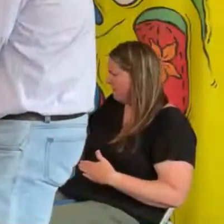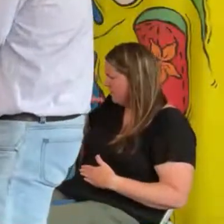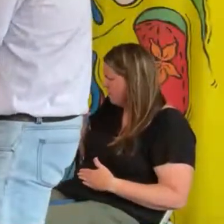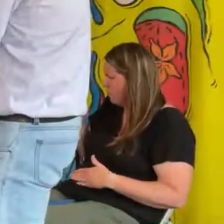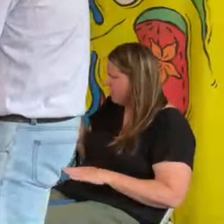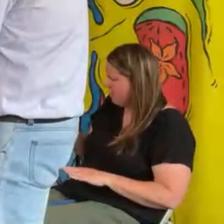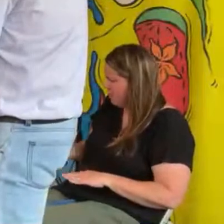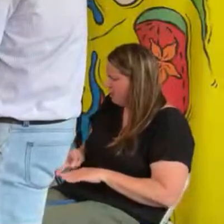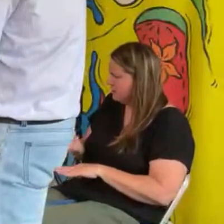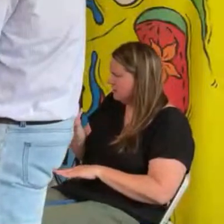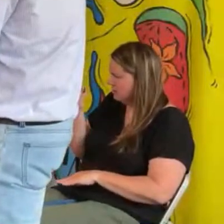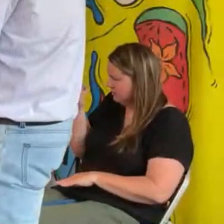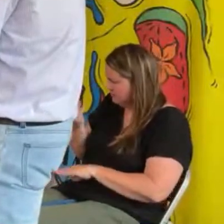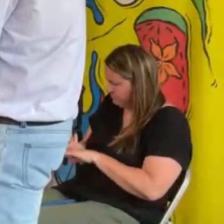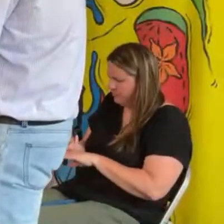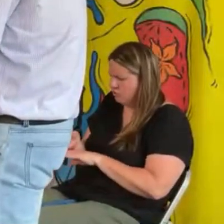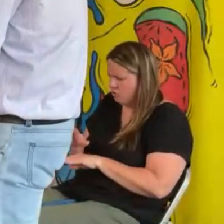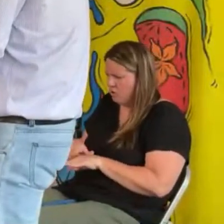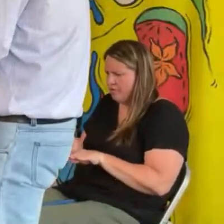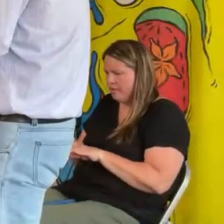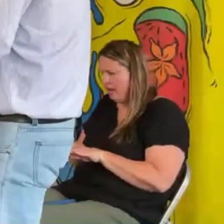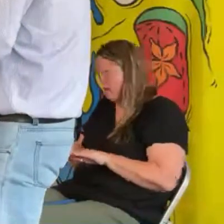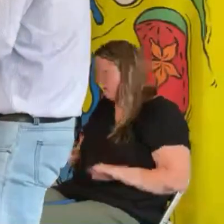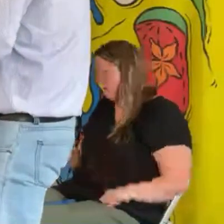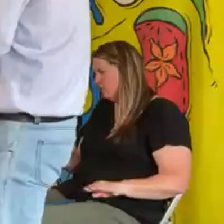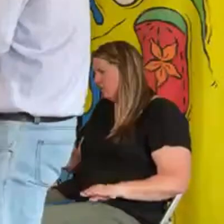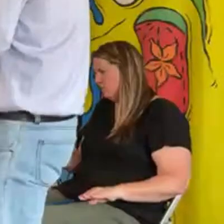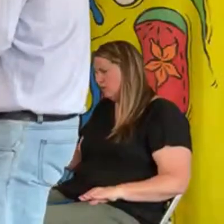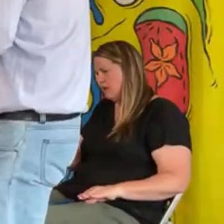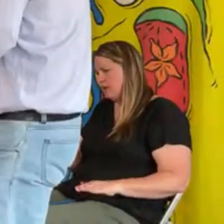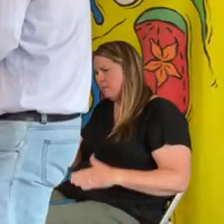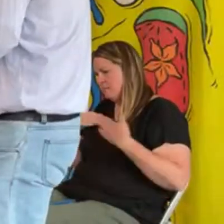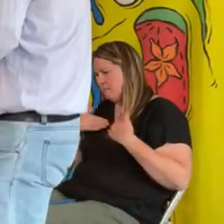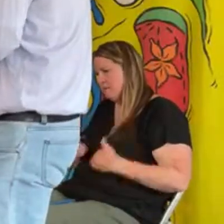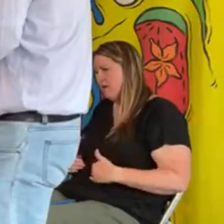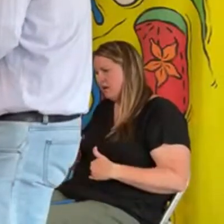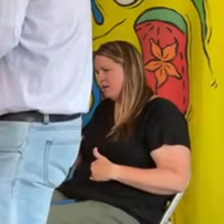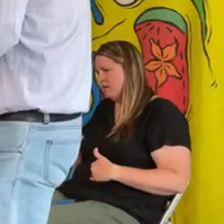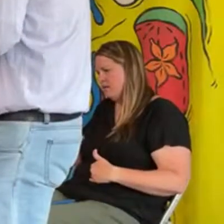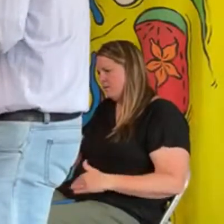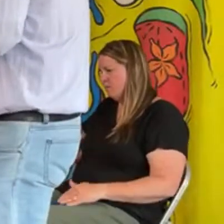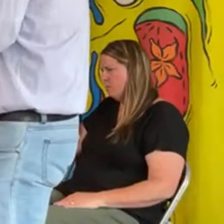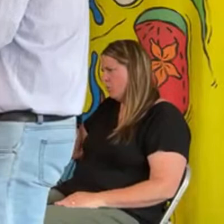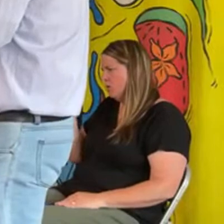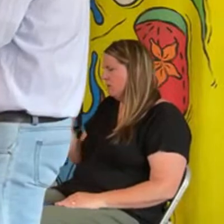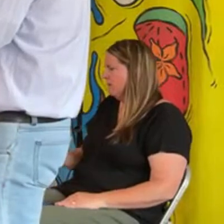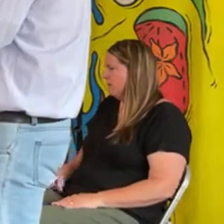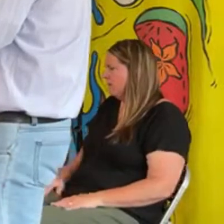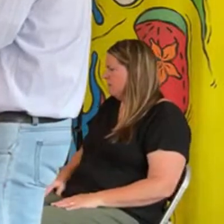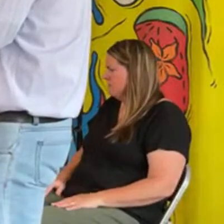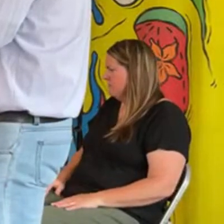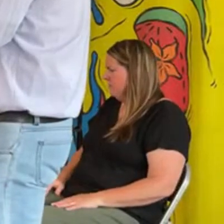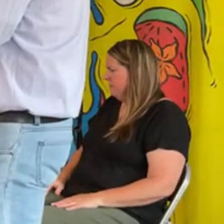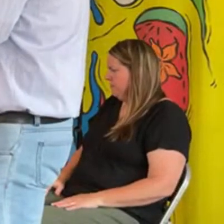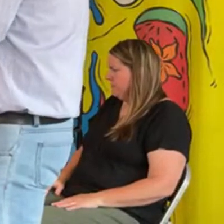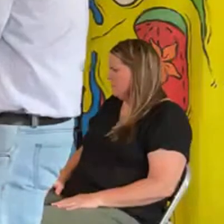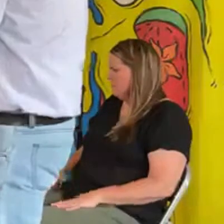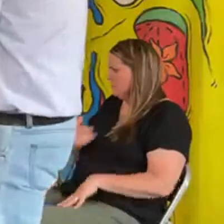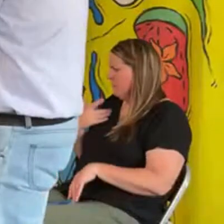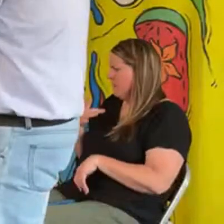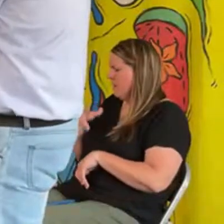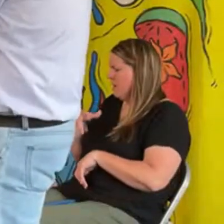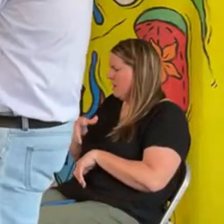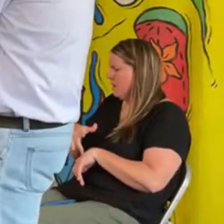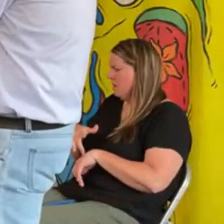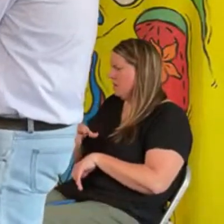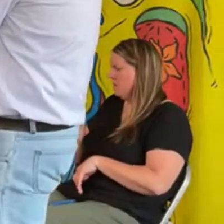boy lies on the asphalt like the body of a boy. I touch